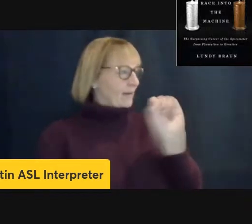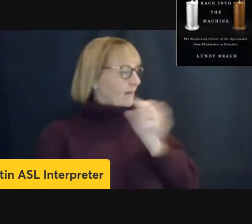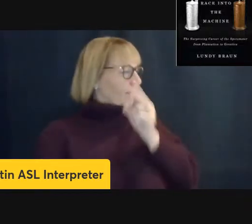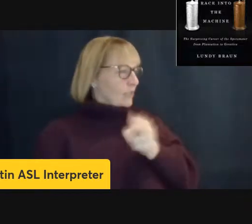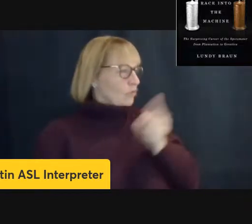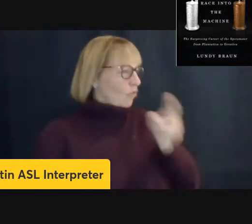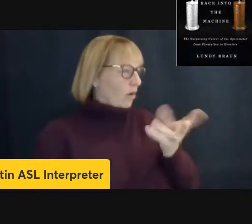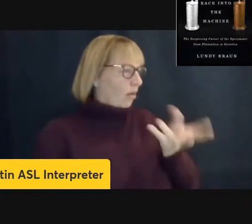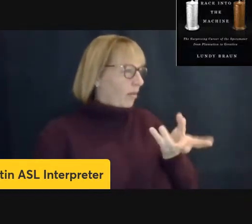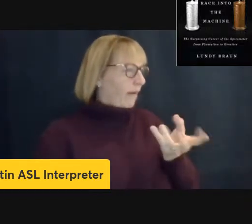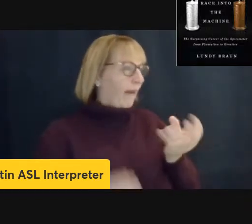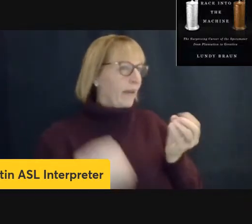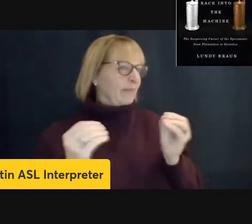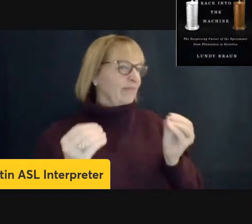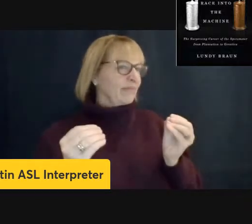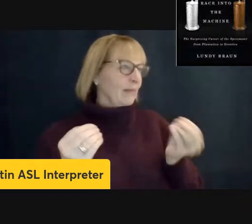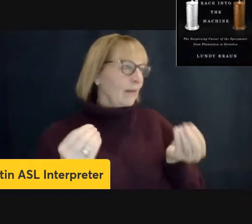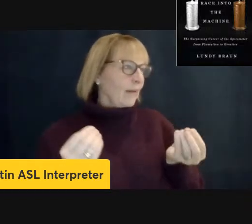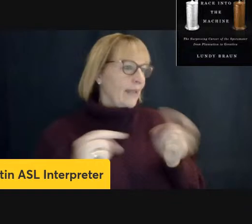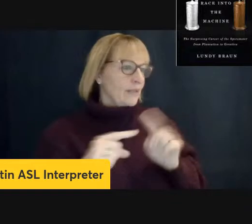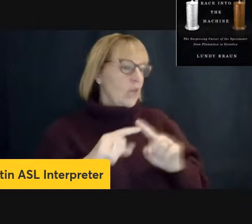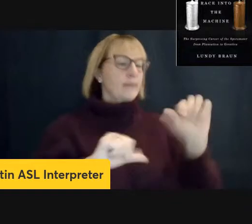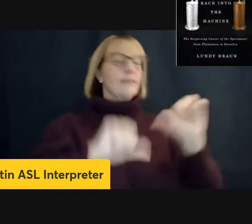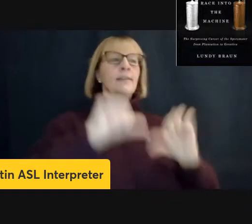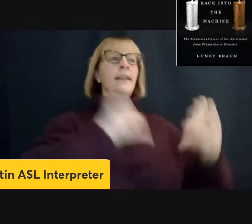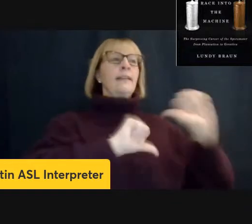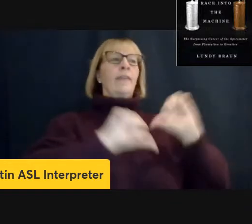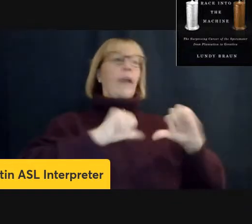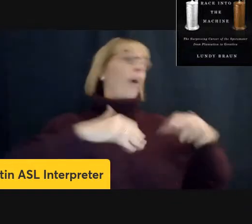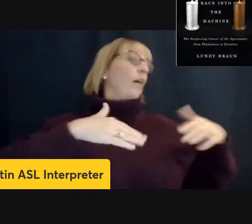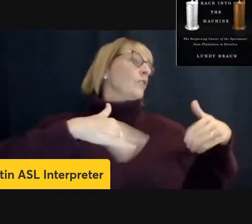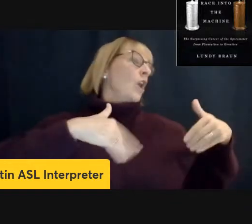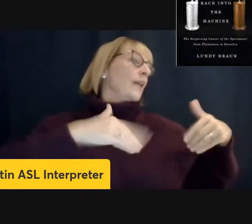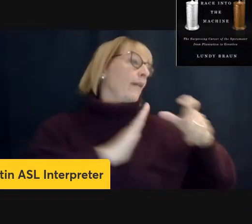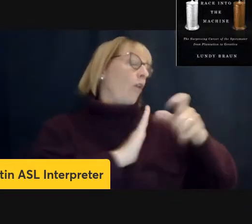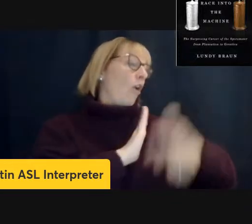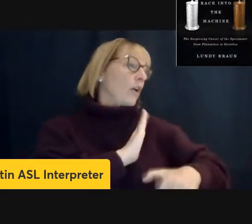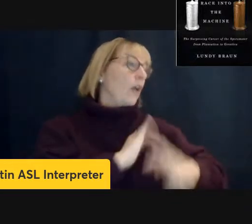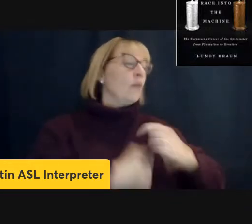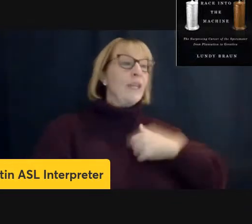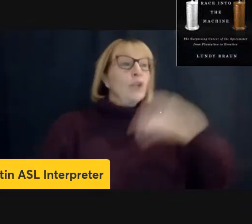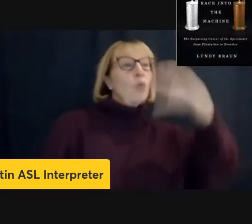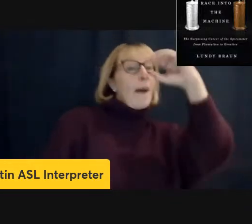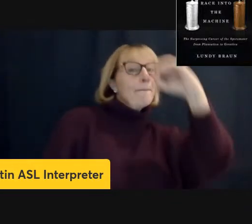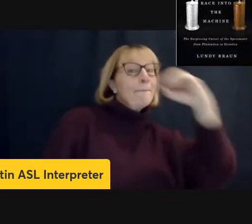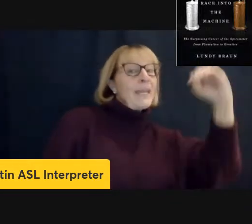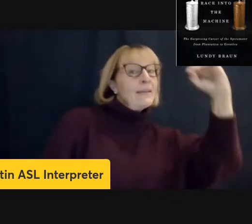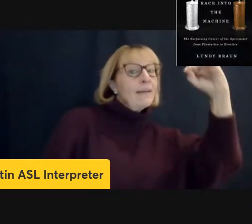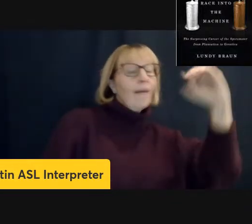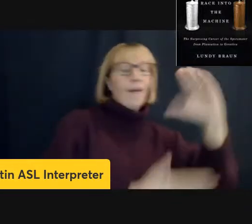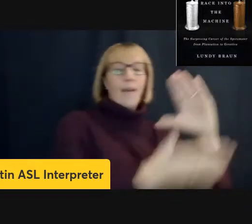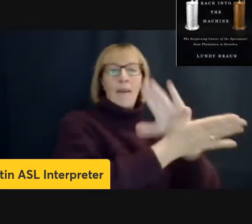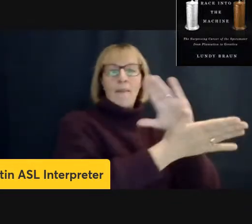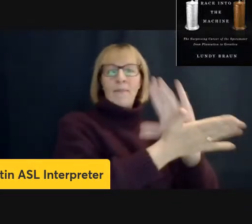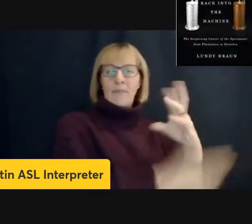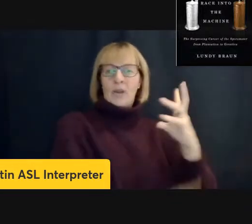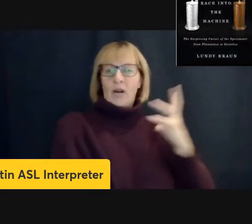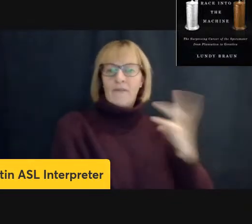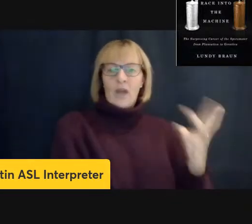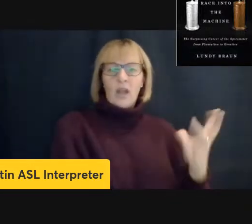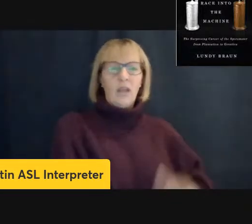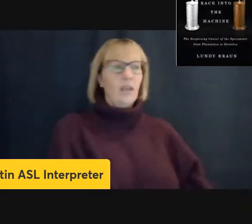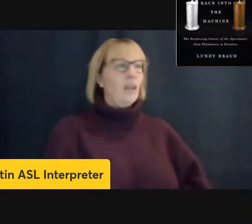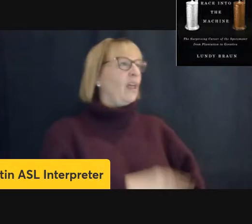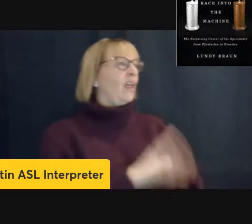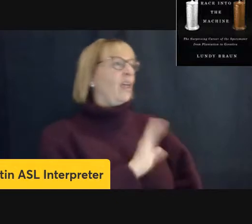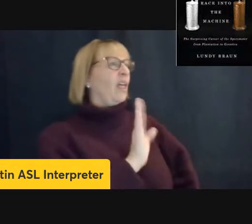it had no credibility as a scientific article. We could write an opinion piece if we wanted to. We didn't want to write